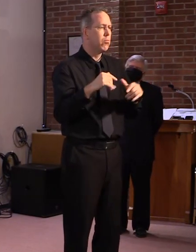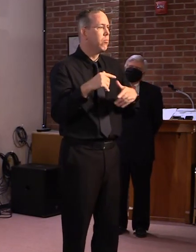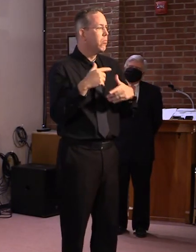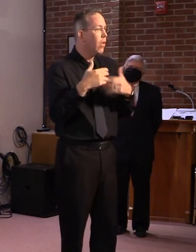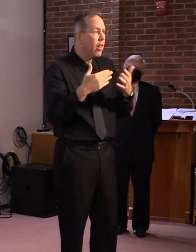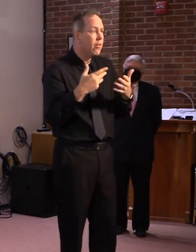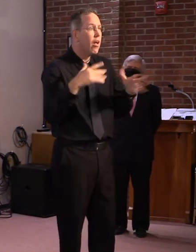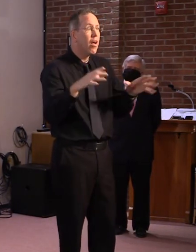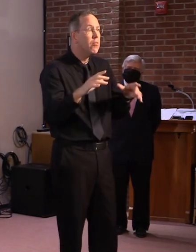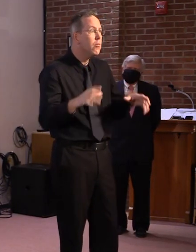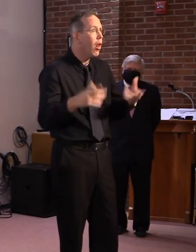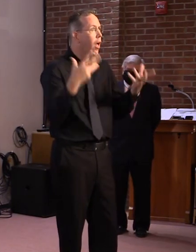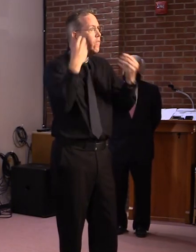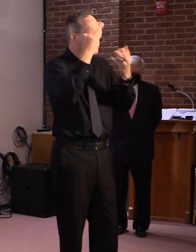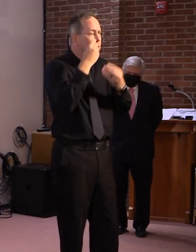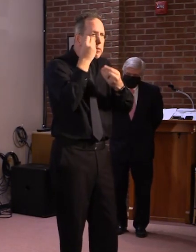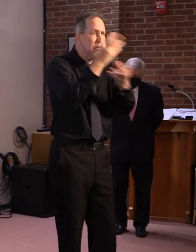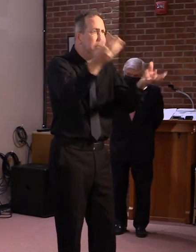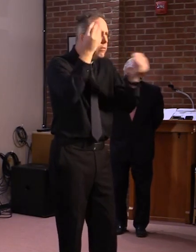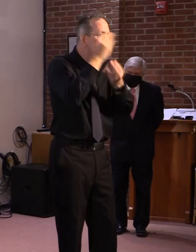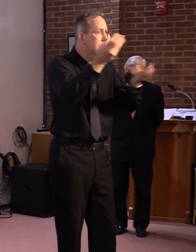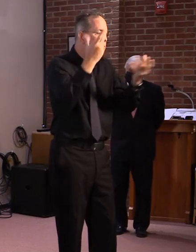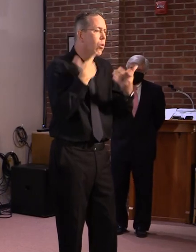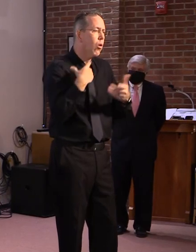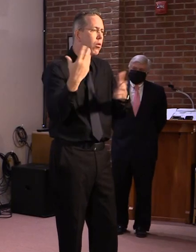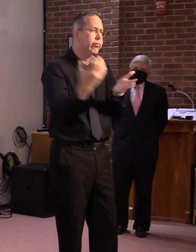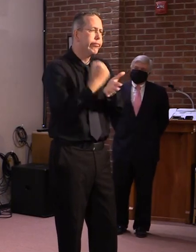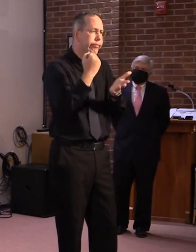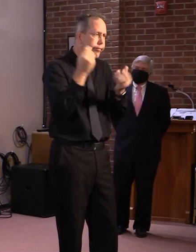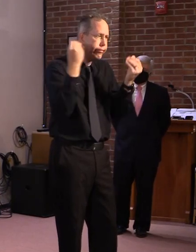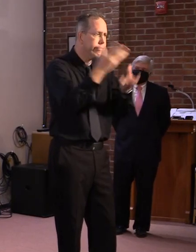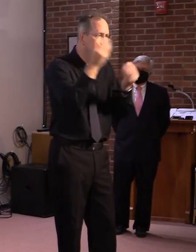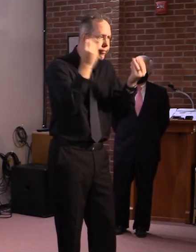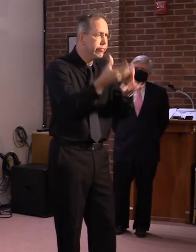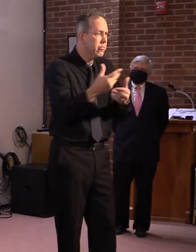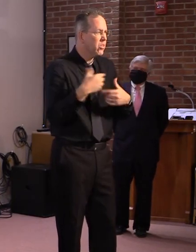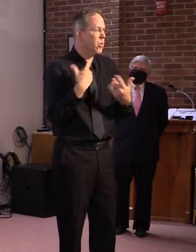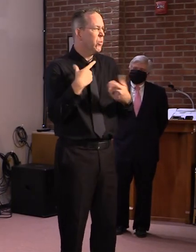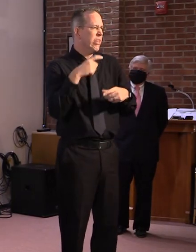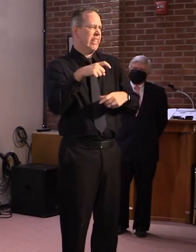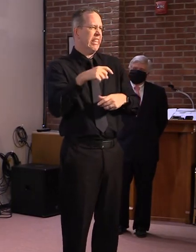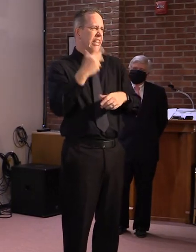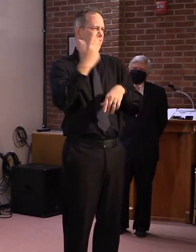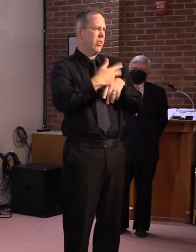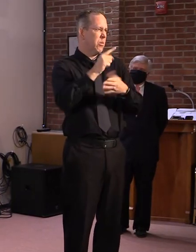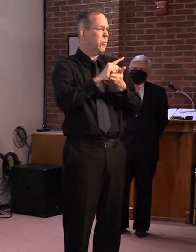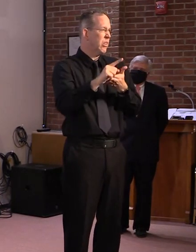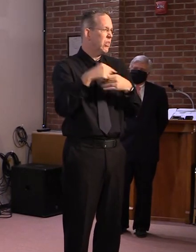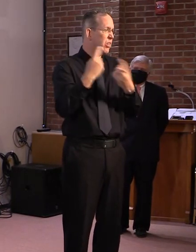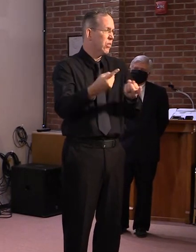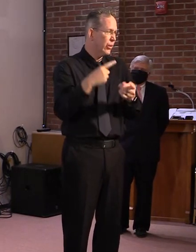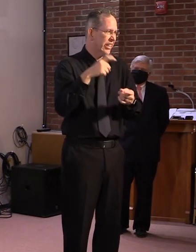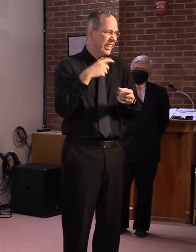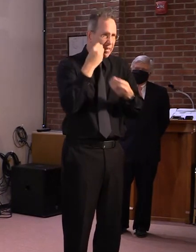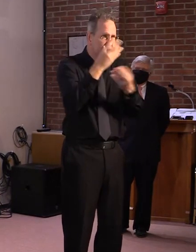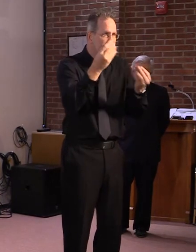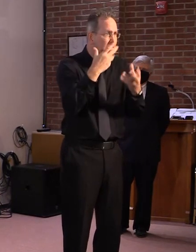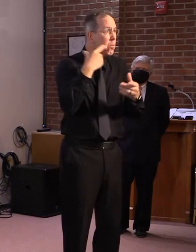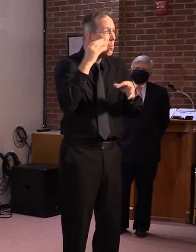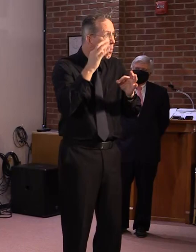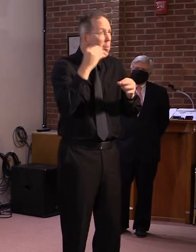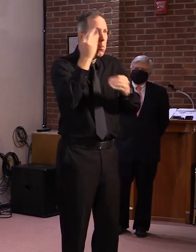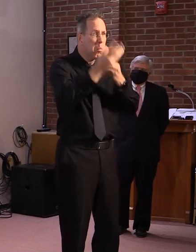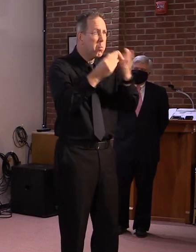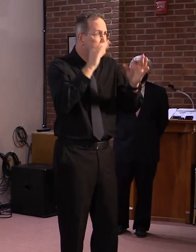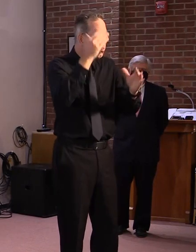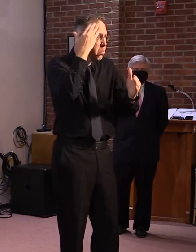to disperse, and it seems to be working. But if there's a time when the press is not interested anymore,